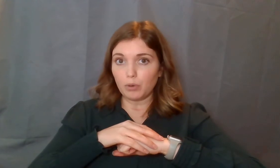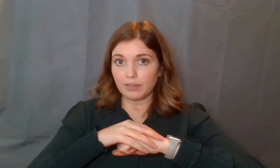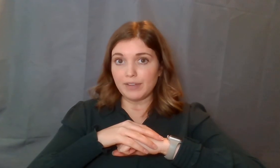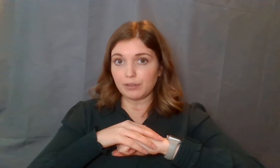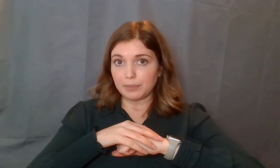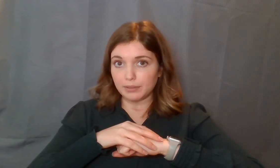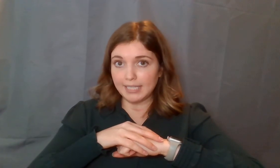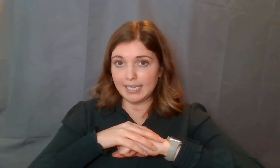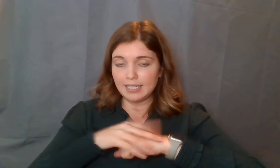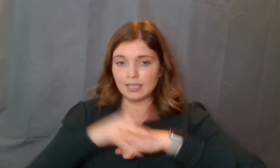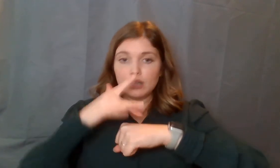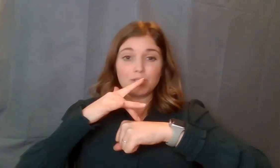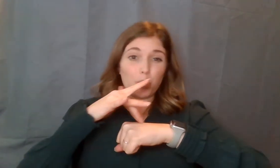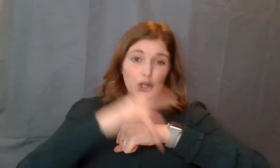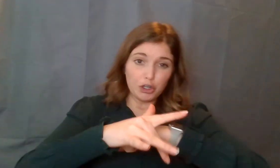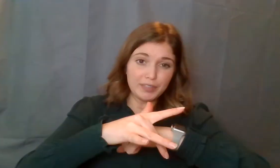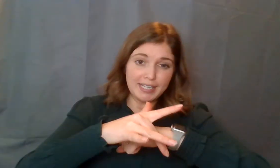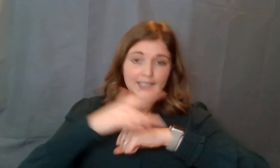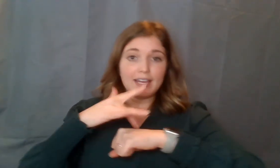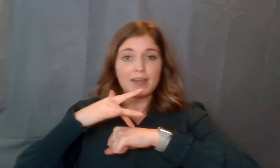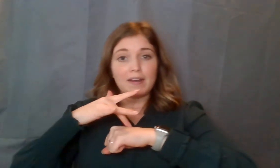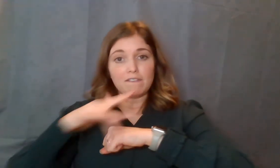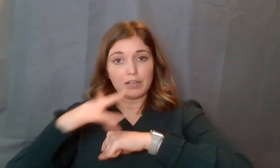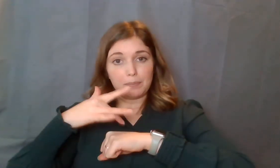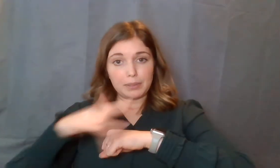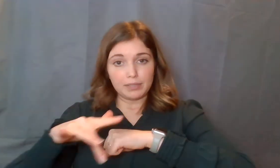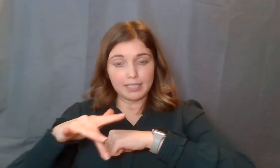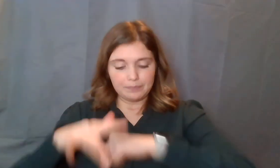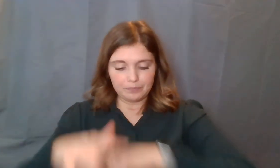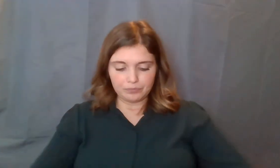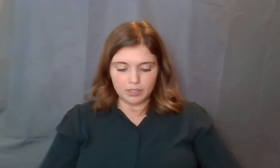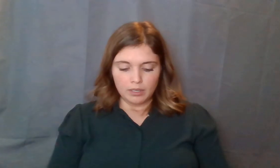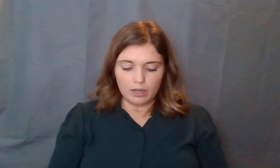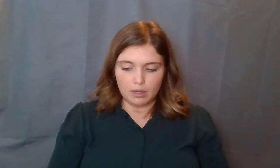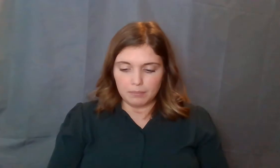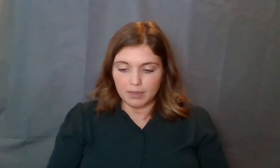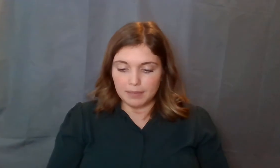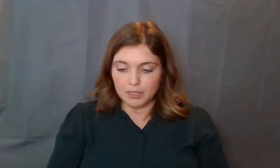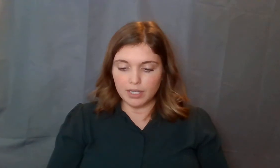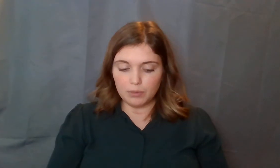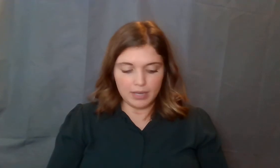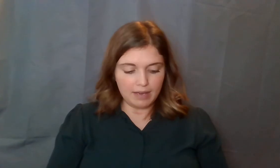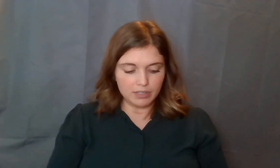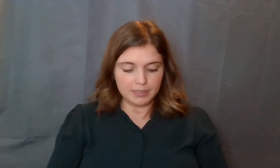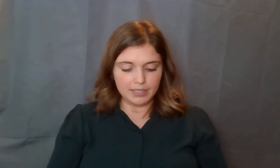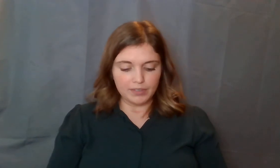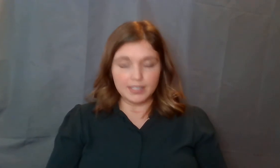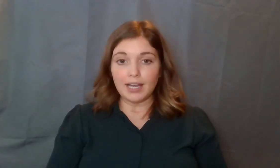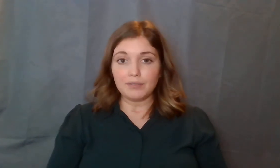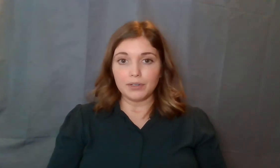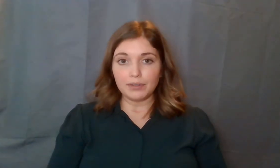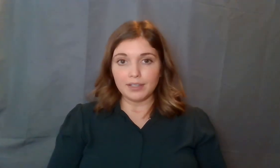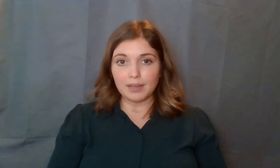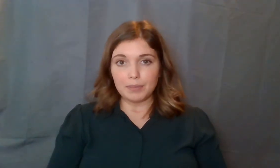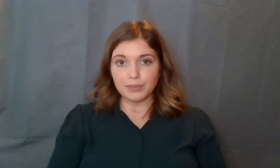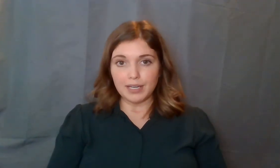or availability. So early and then availability. In Michigan, we have a specific sign for early that people tend to